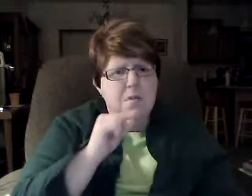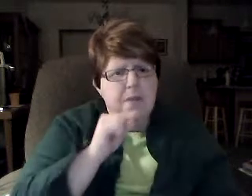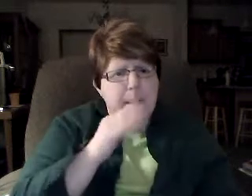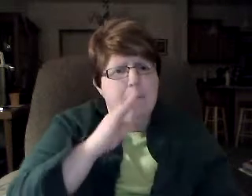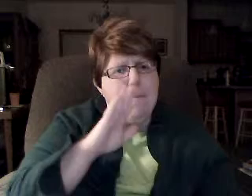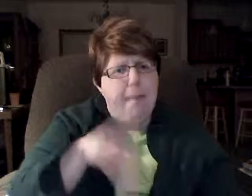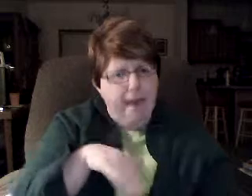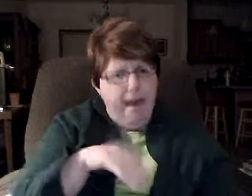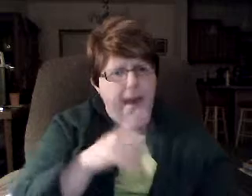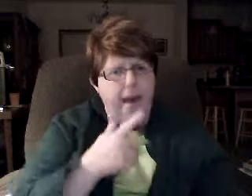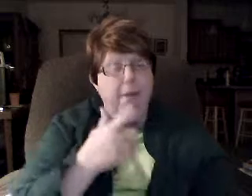At the evening. Good night.